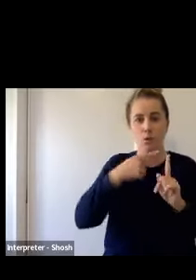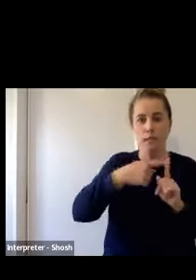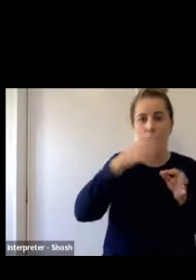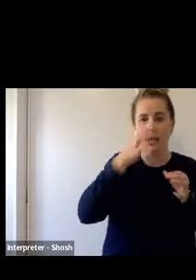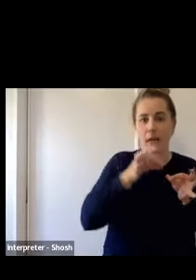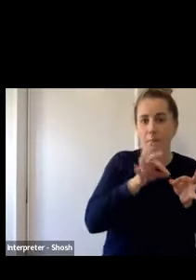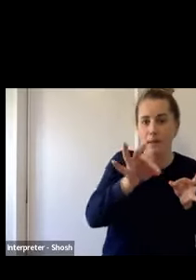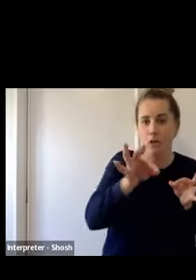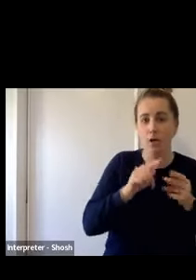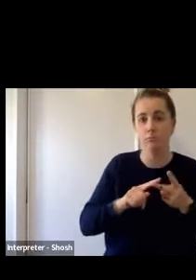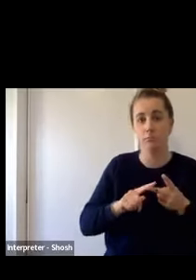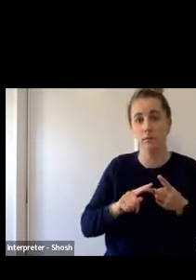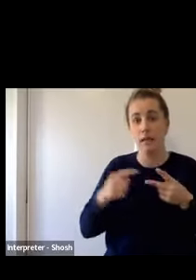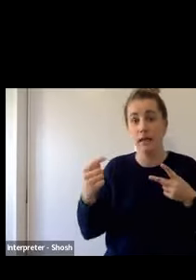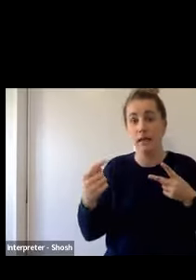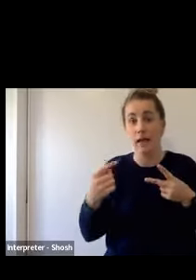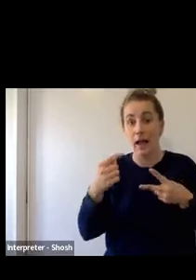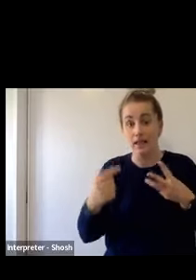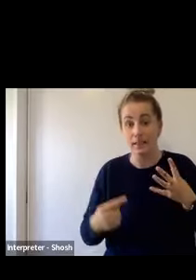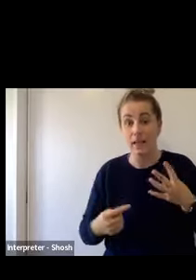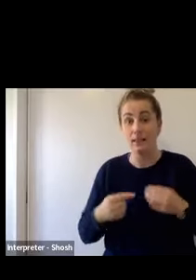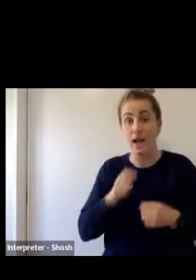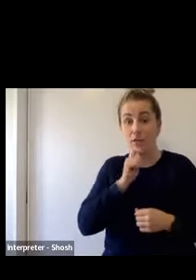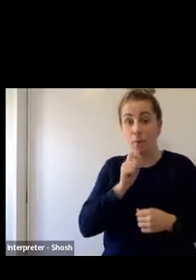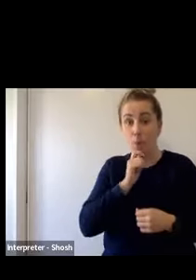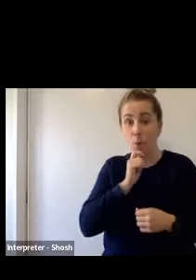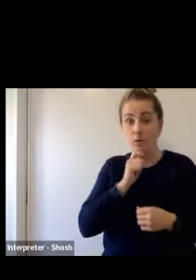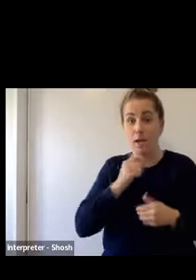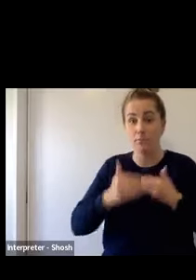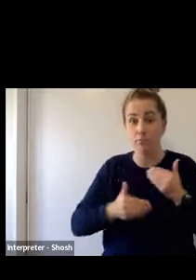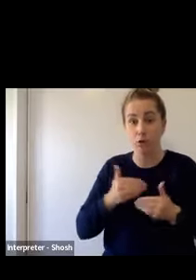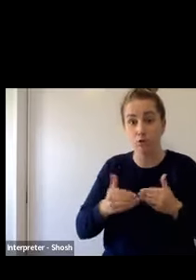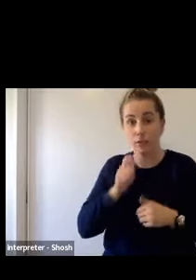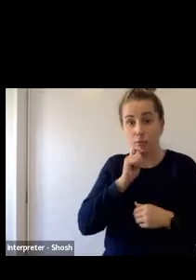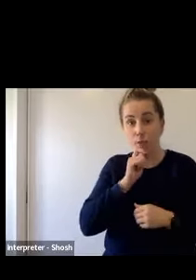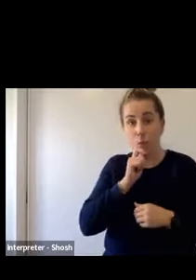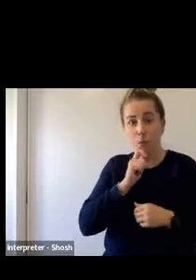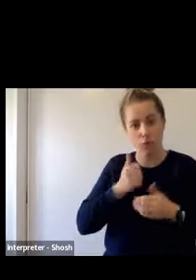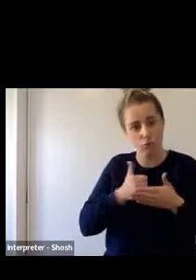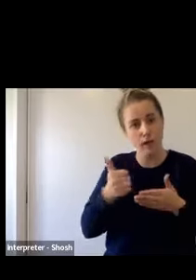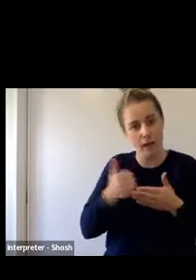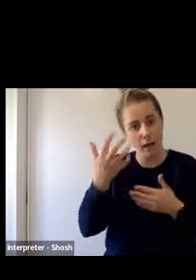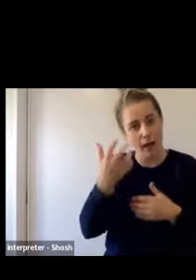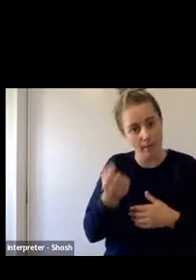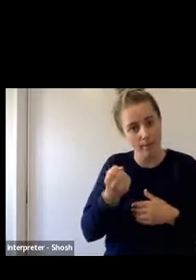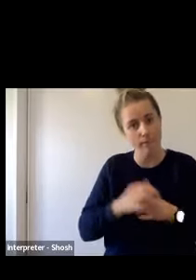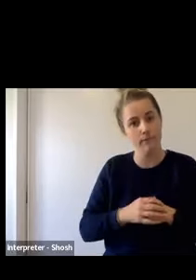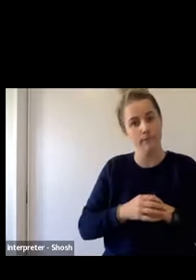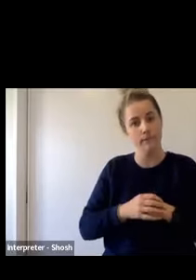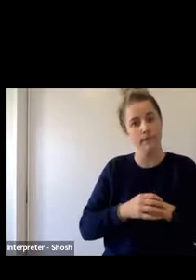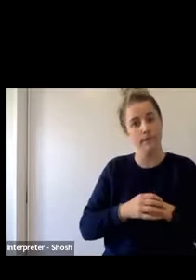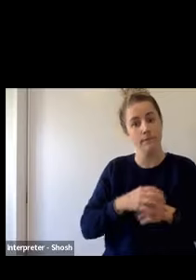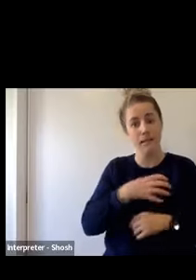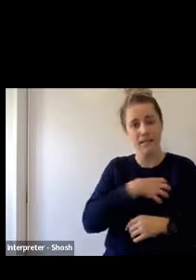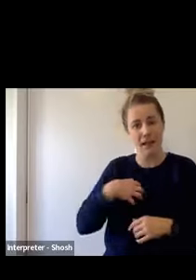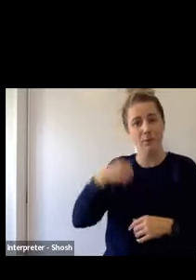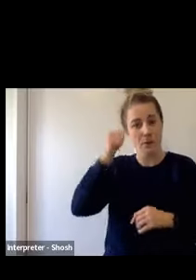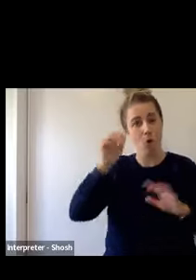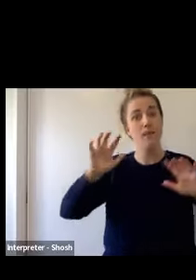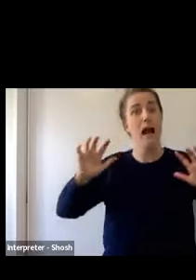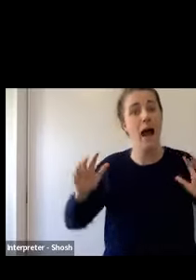measurable, indicators and reports on progress towards targets regularly. The government knows how to do